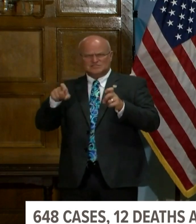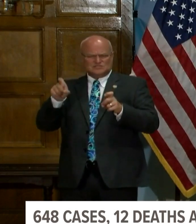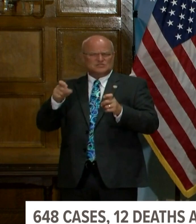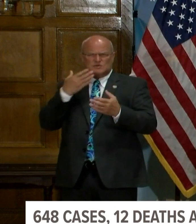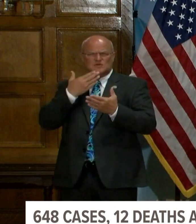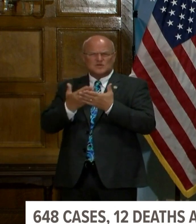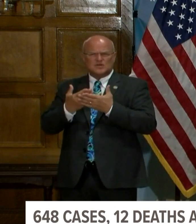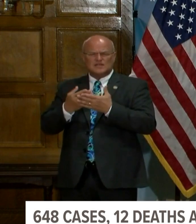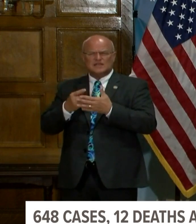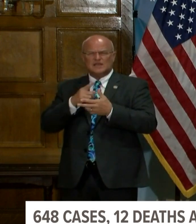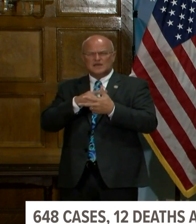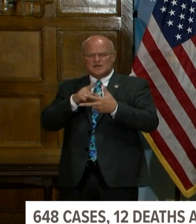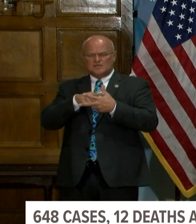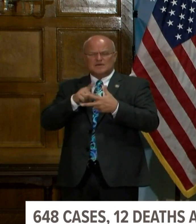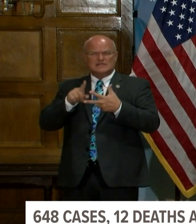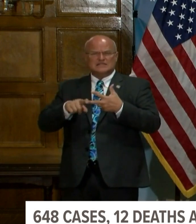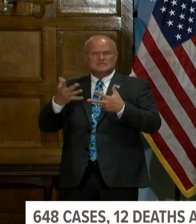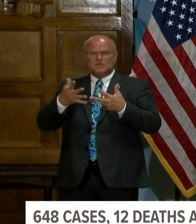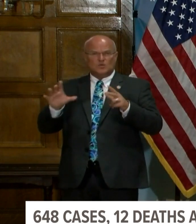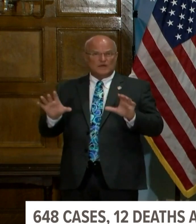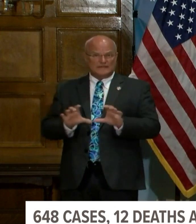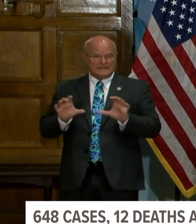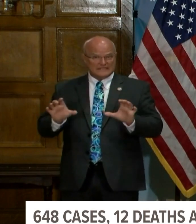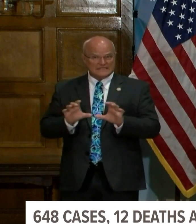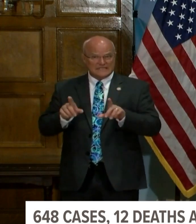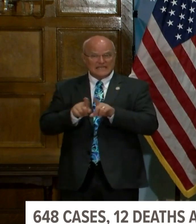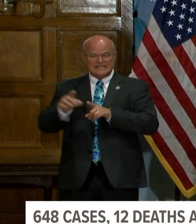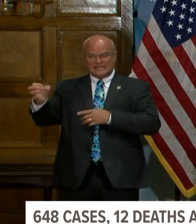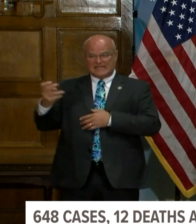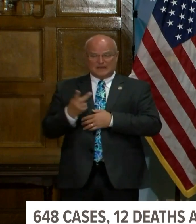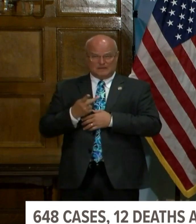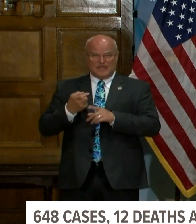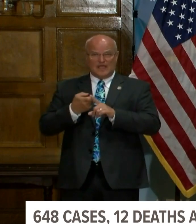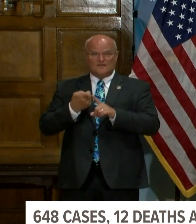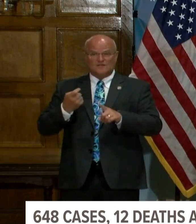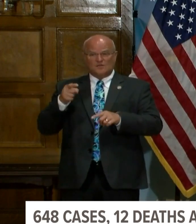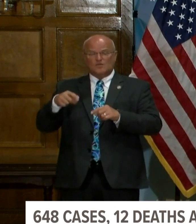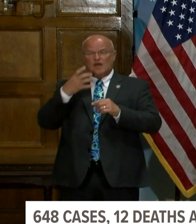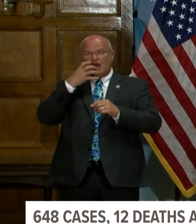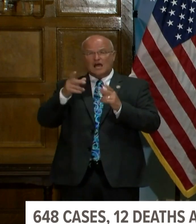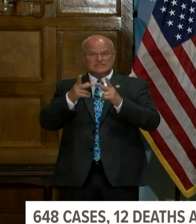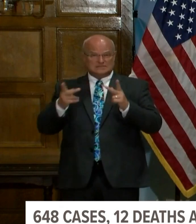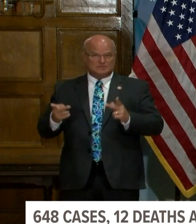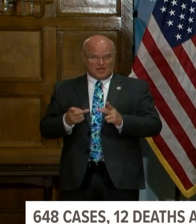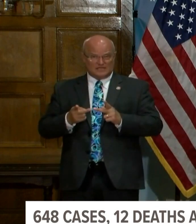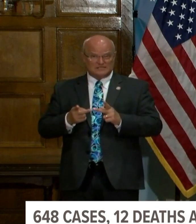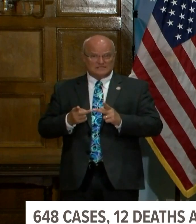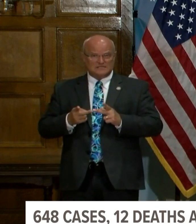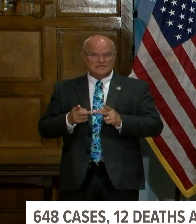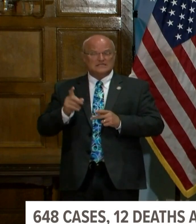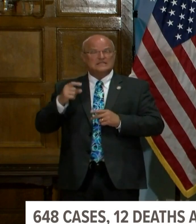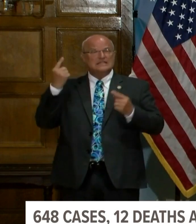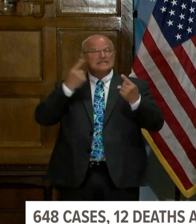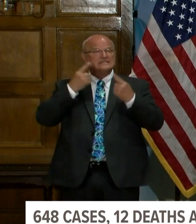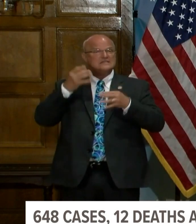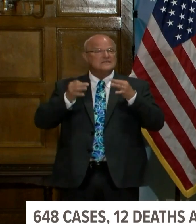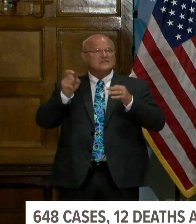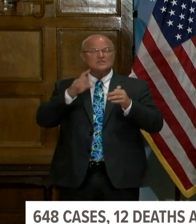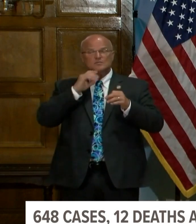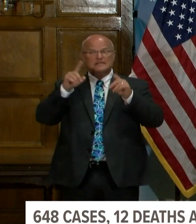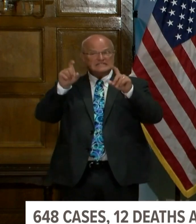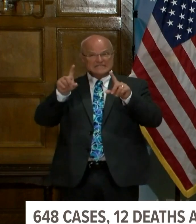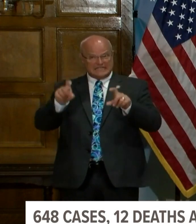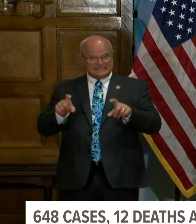shape. But depending upon what they did, as they come back from one of those hot spots, they ought to consider whether they should